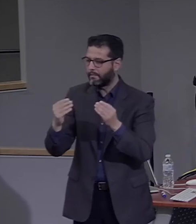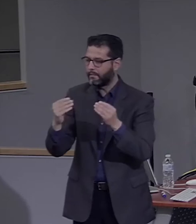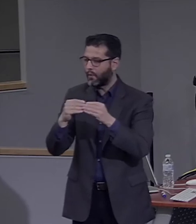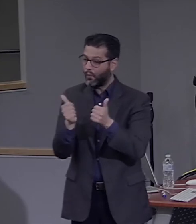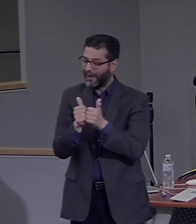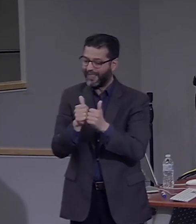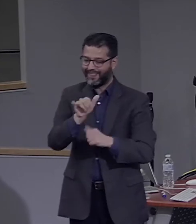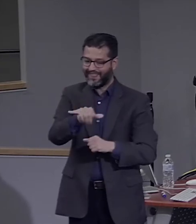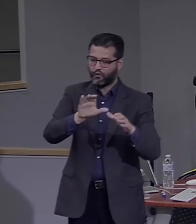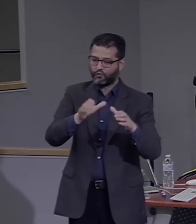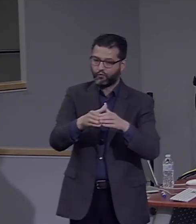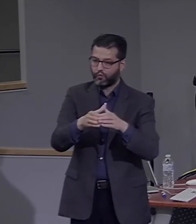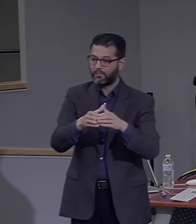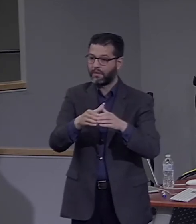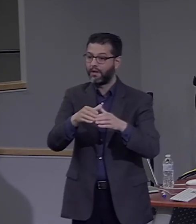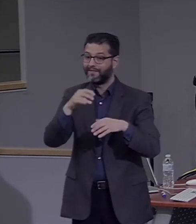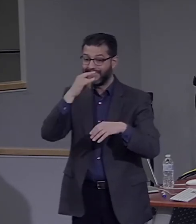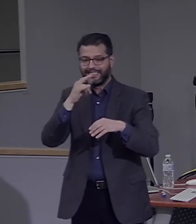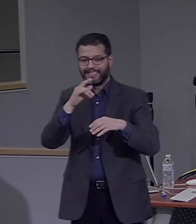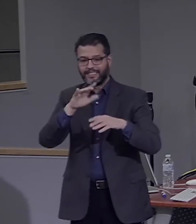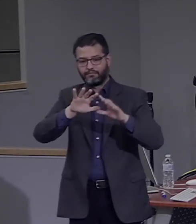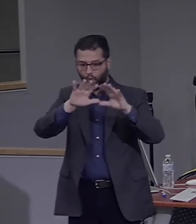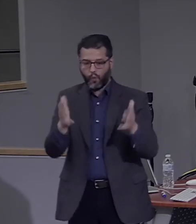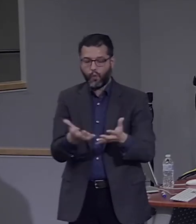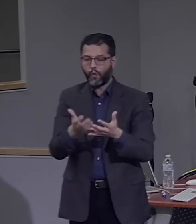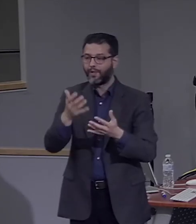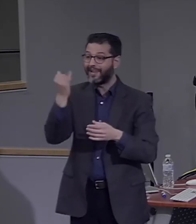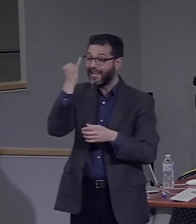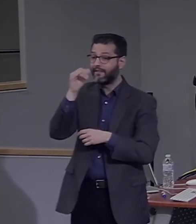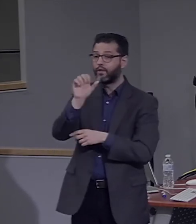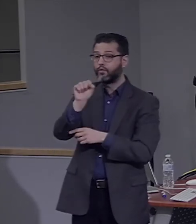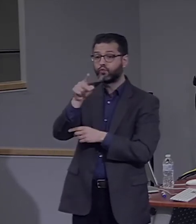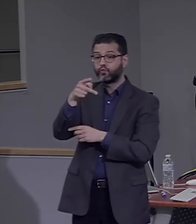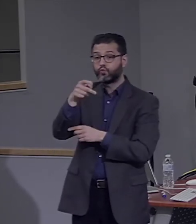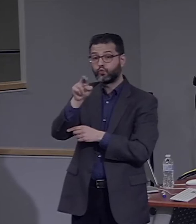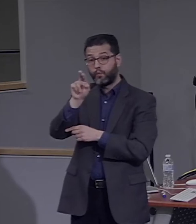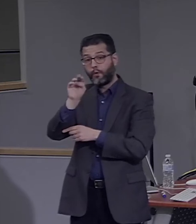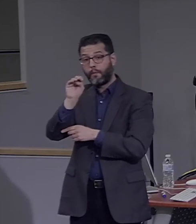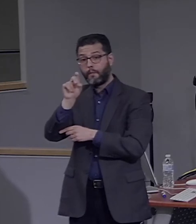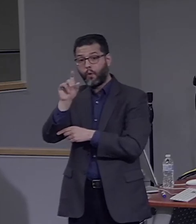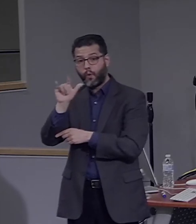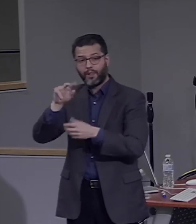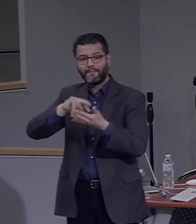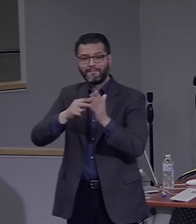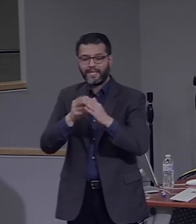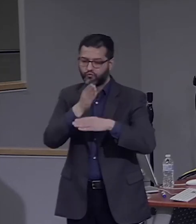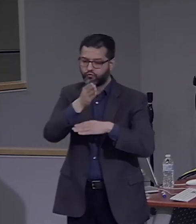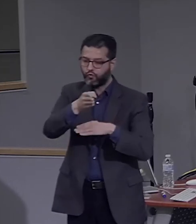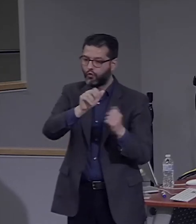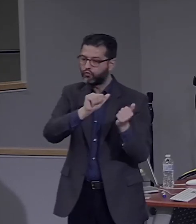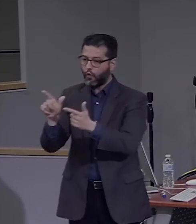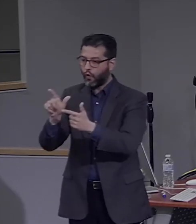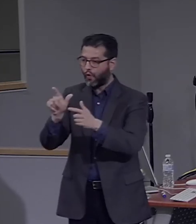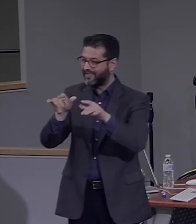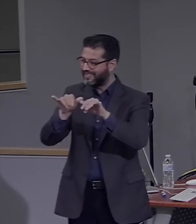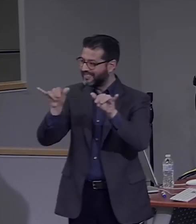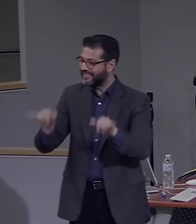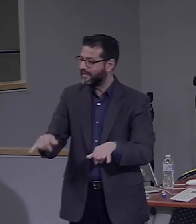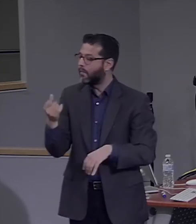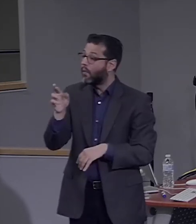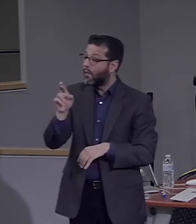because if it's supermodal across all systems or if one system leads for instance so maybe